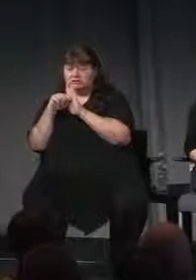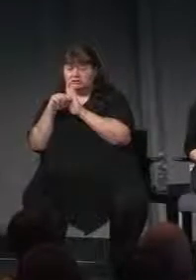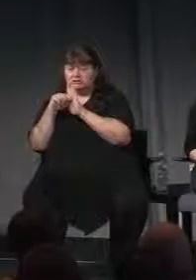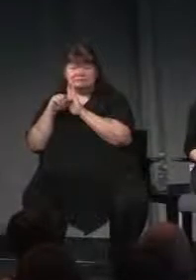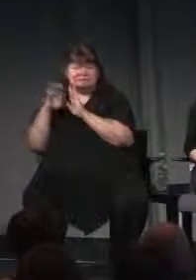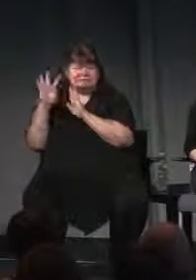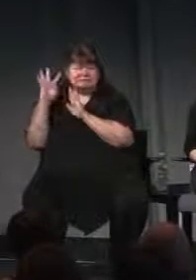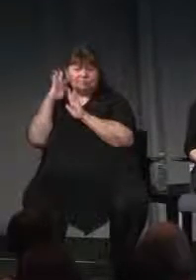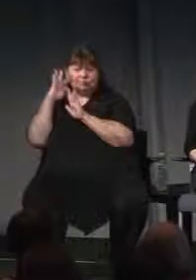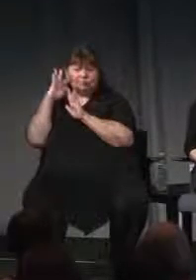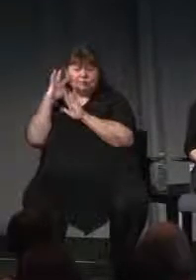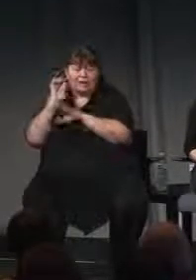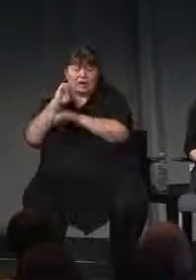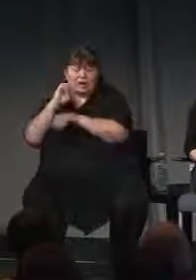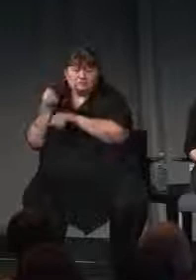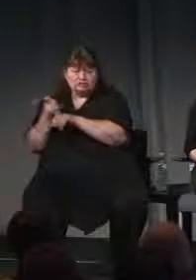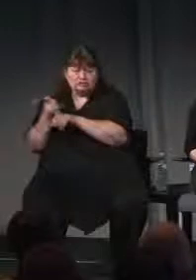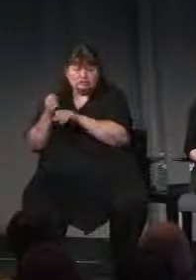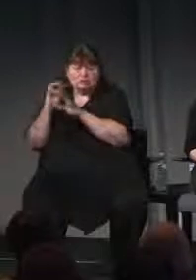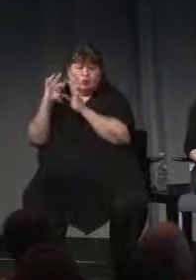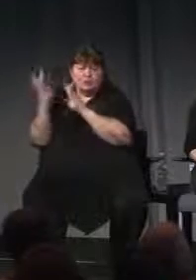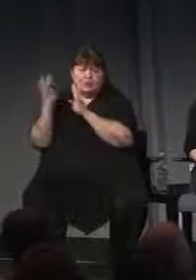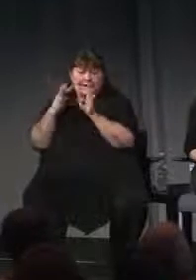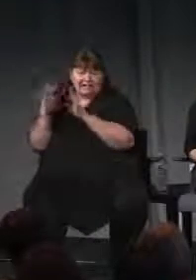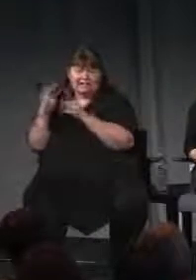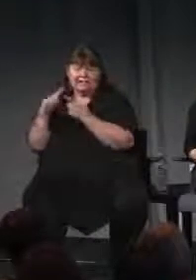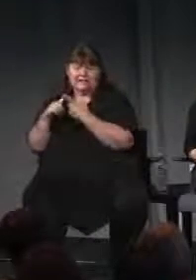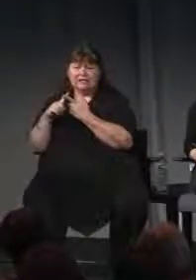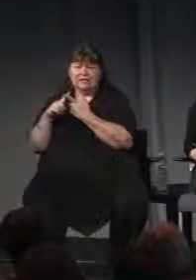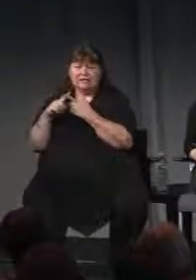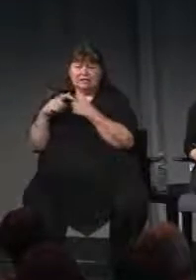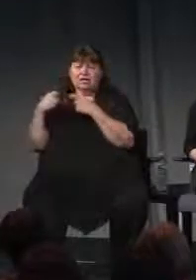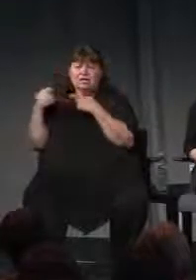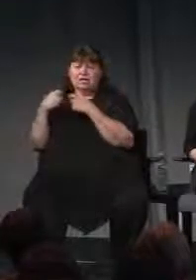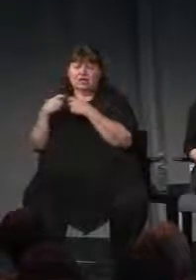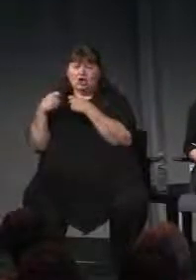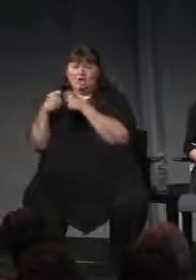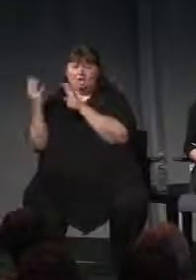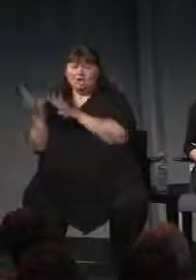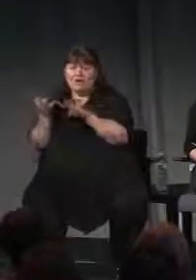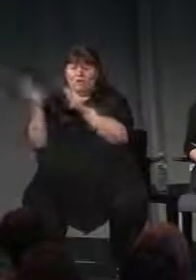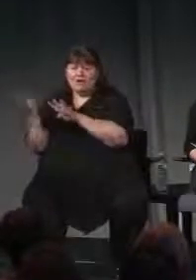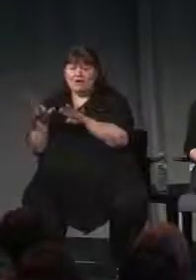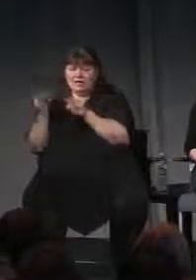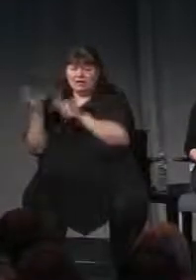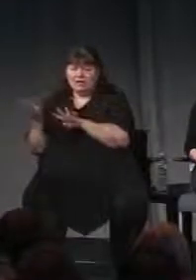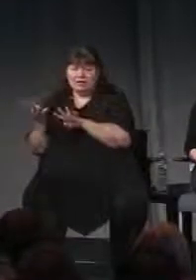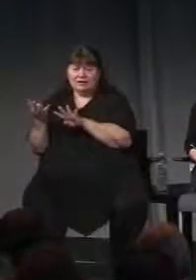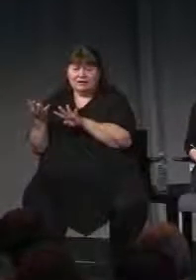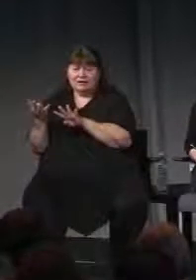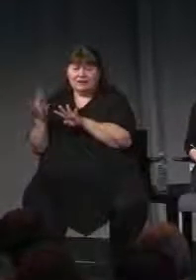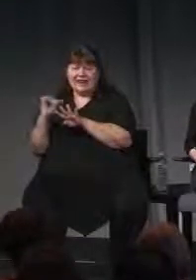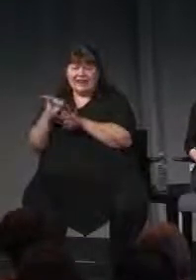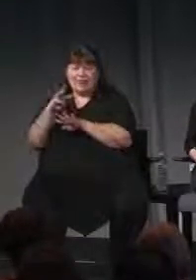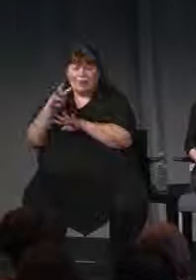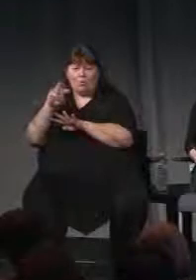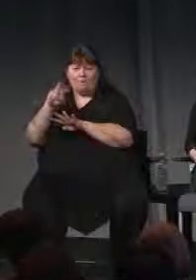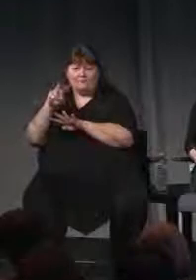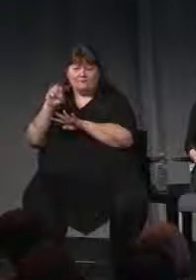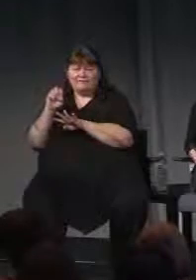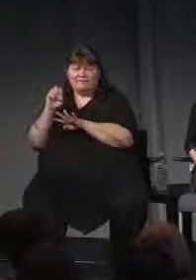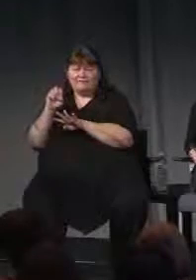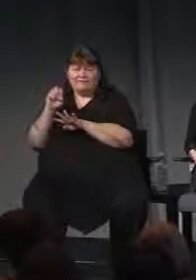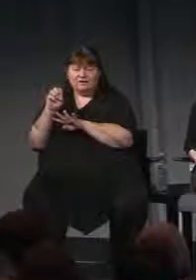energy, electrical energy, and like wind and like current flowing charges, like a wave through current